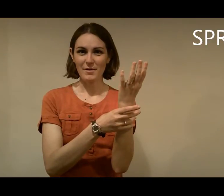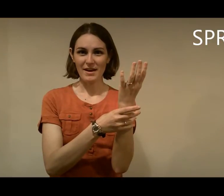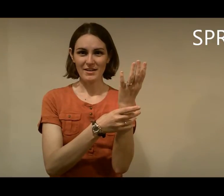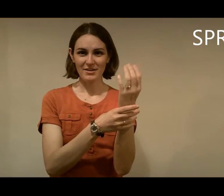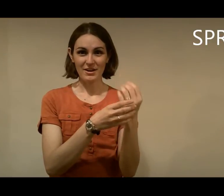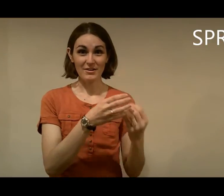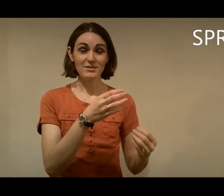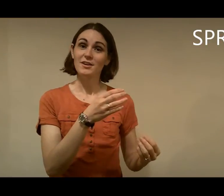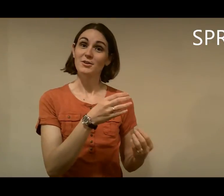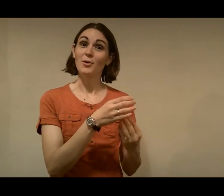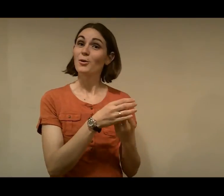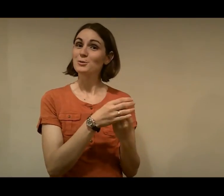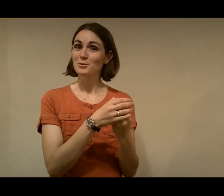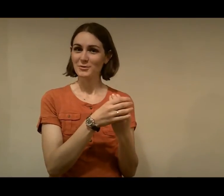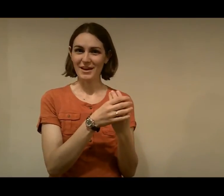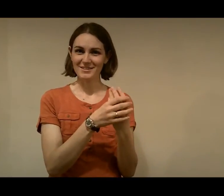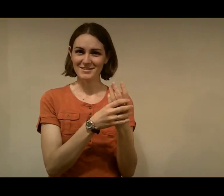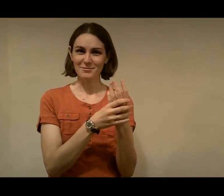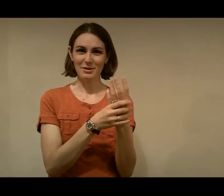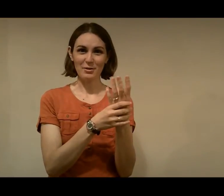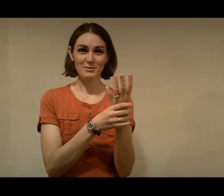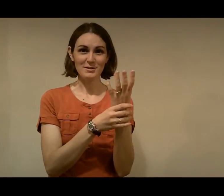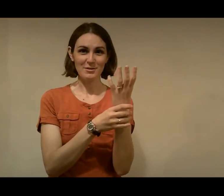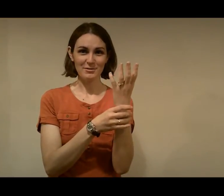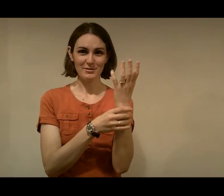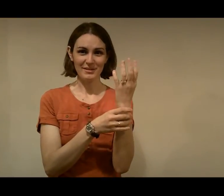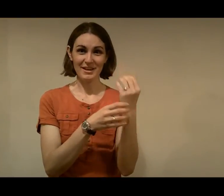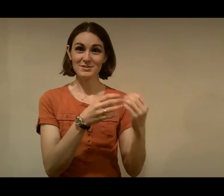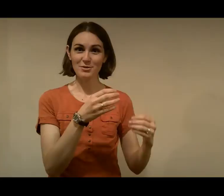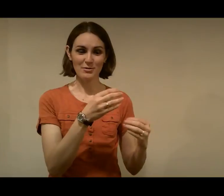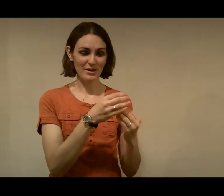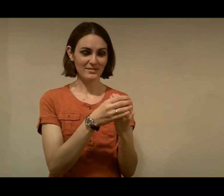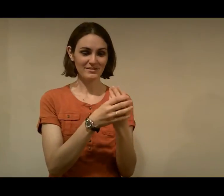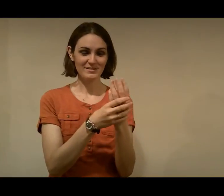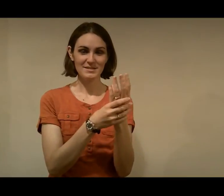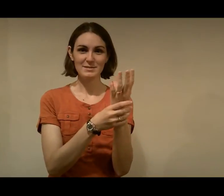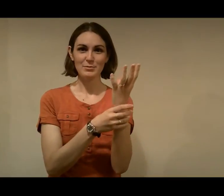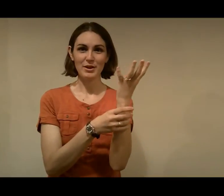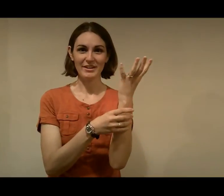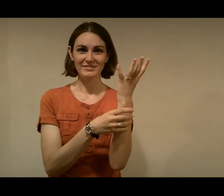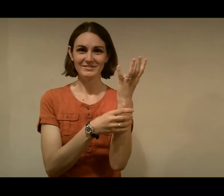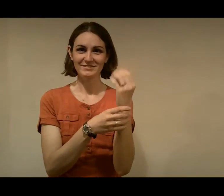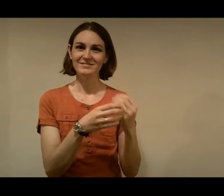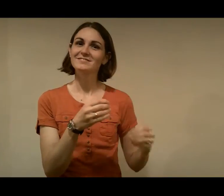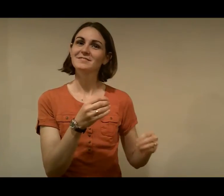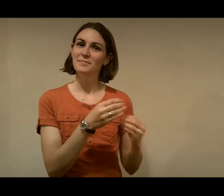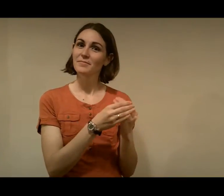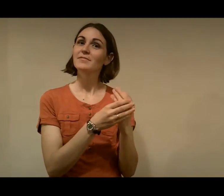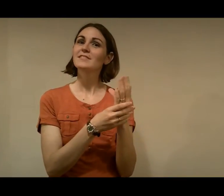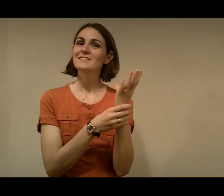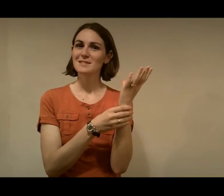out of the ground. Don't go too fast. You want to go slow, like it's growing. Spring.